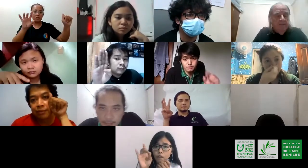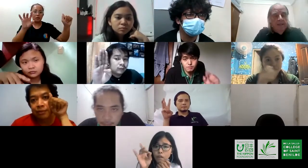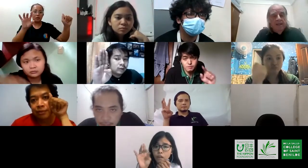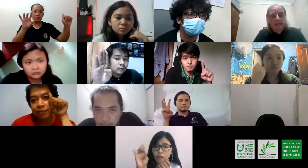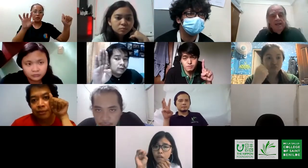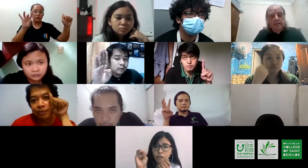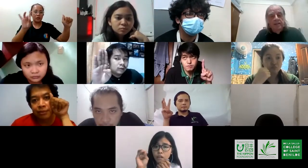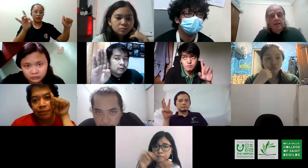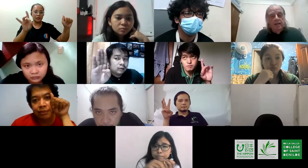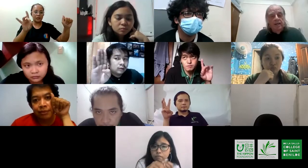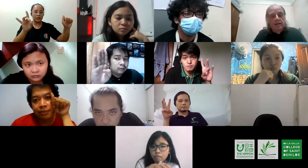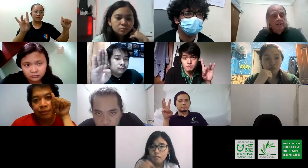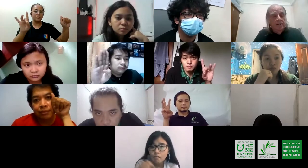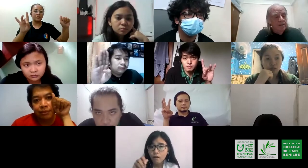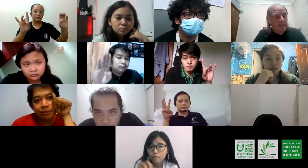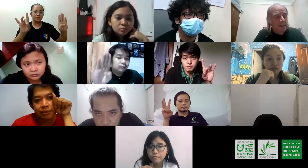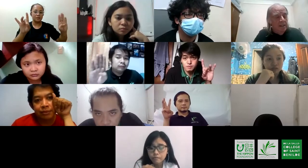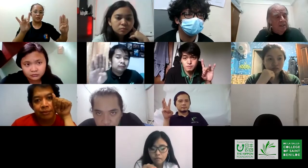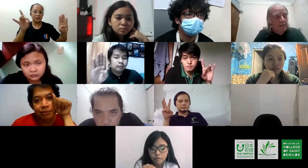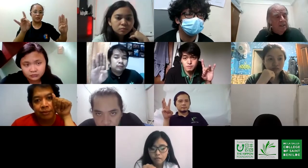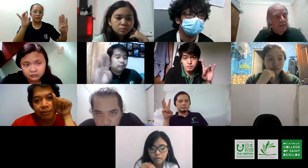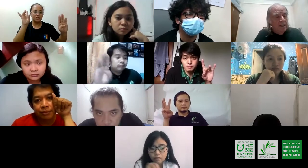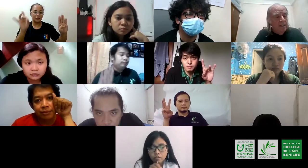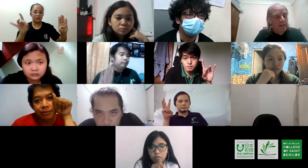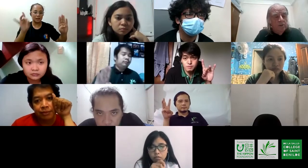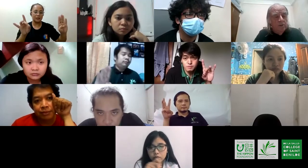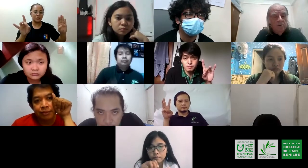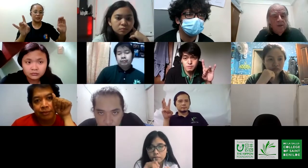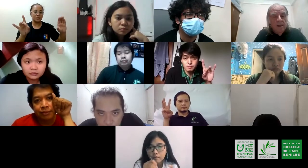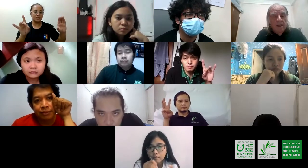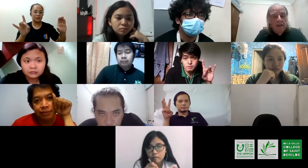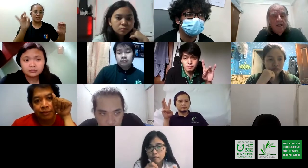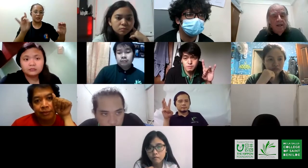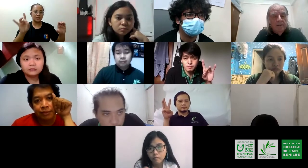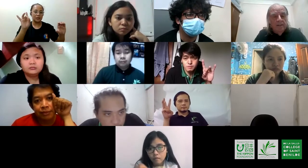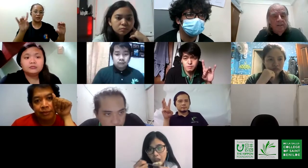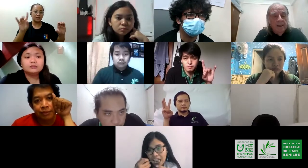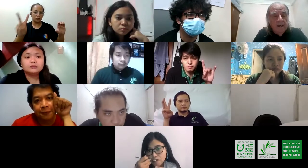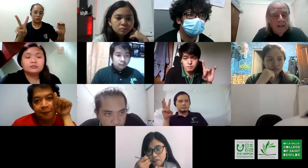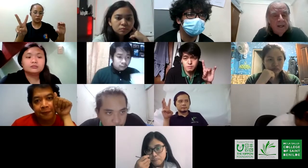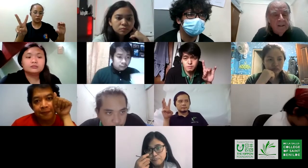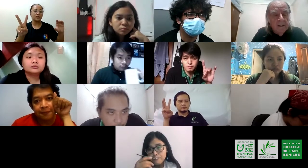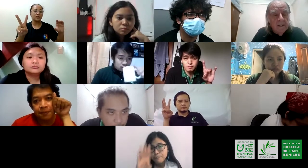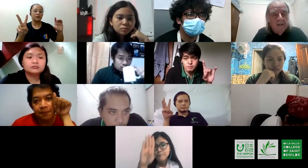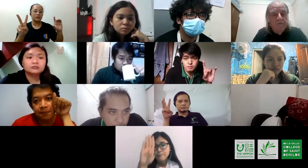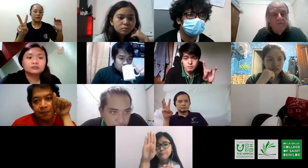B, 1880, C, 1882, and D, 1884.